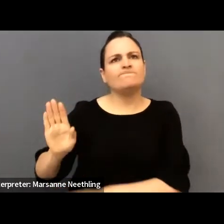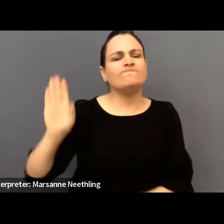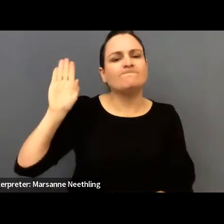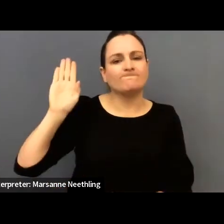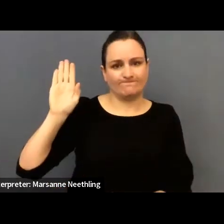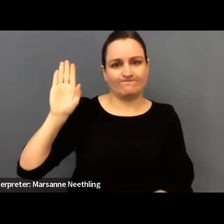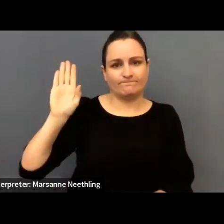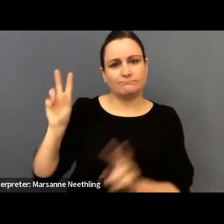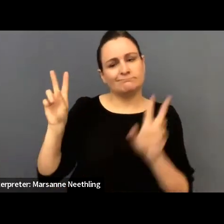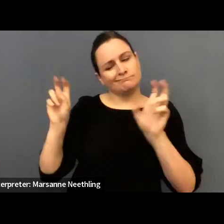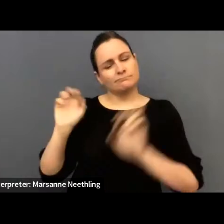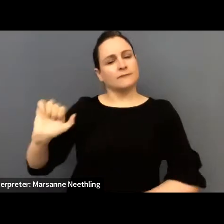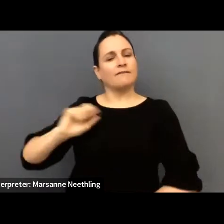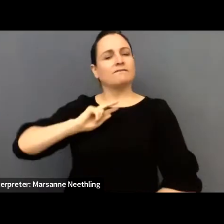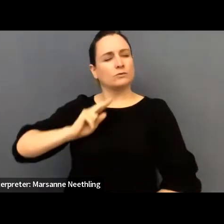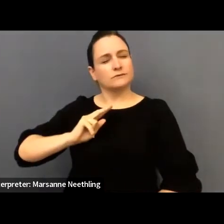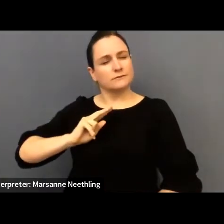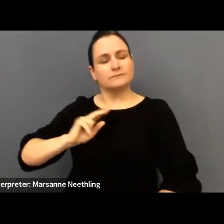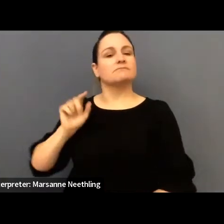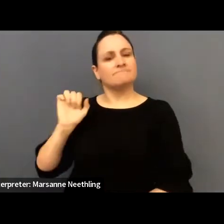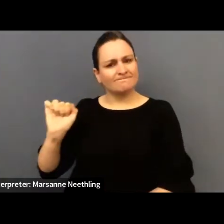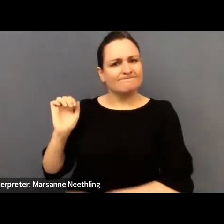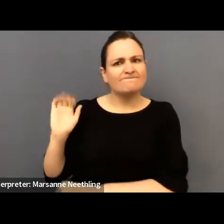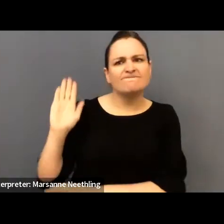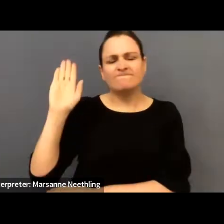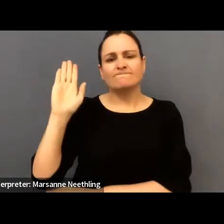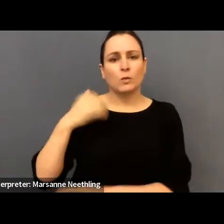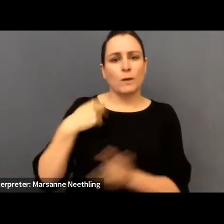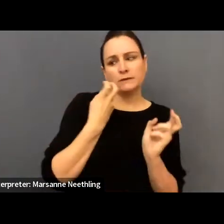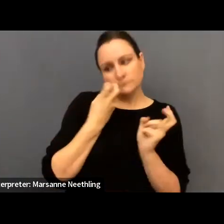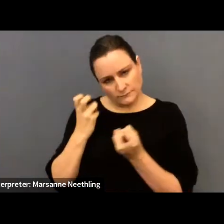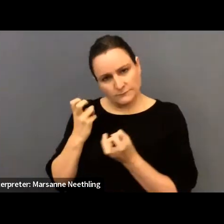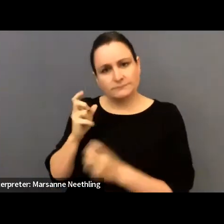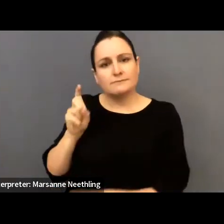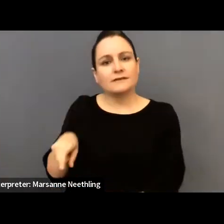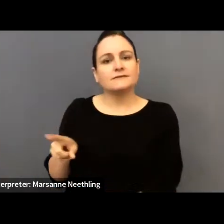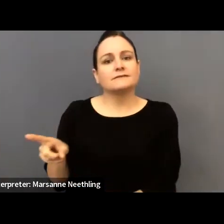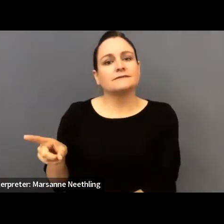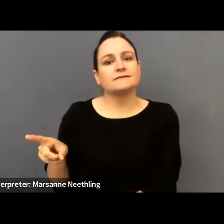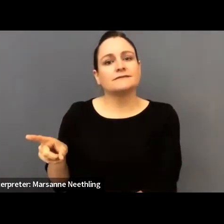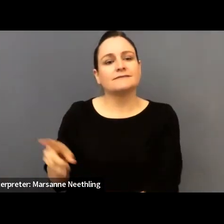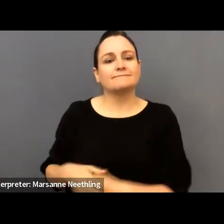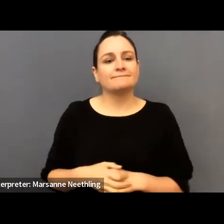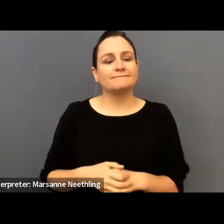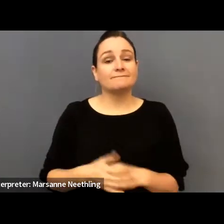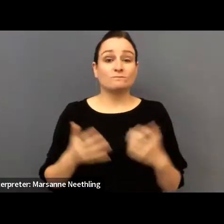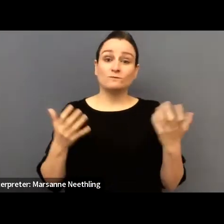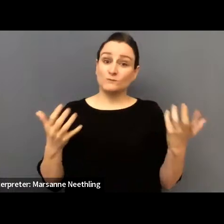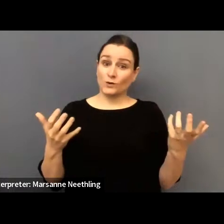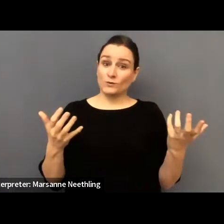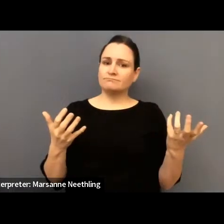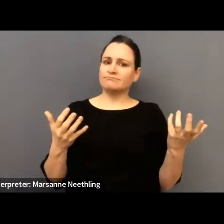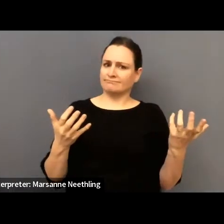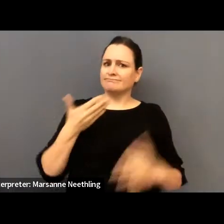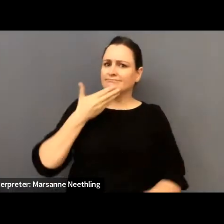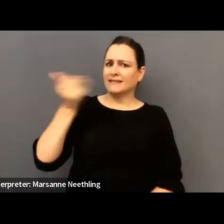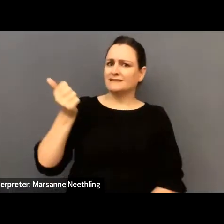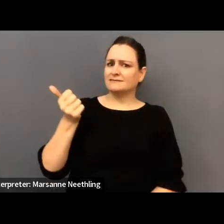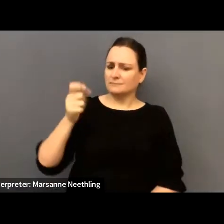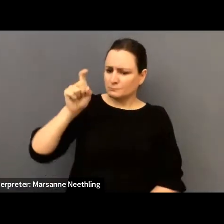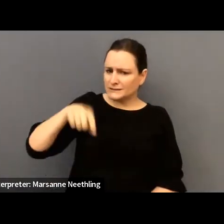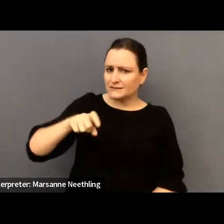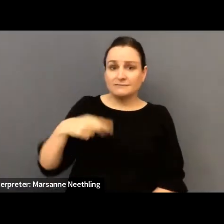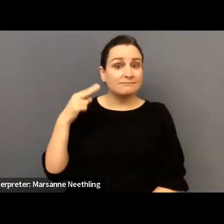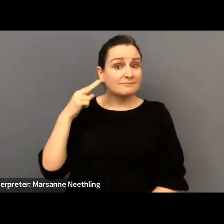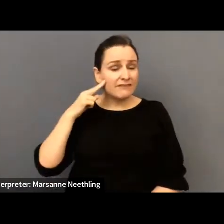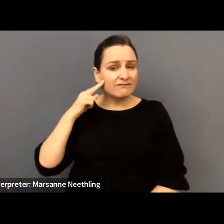we can do this is by giving almost the first opportunity to discuss these issues to